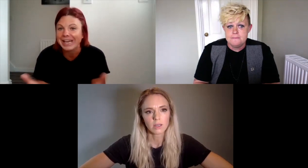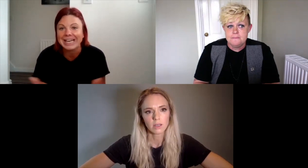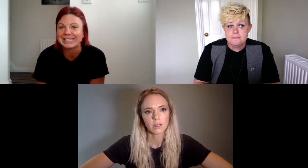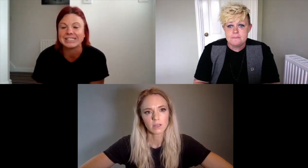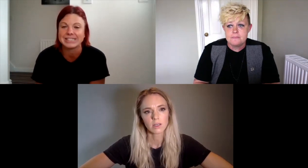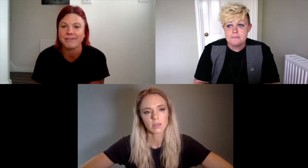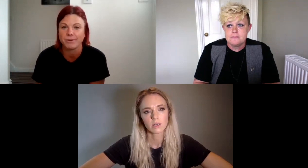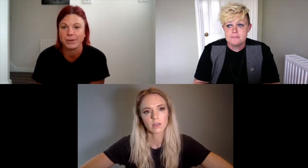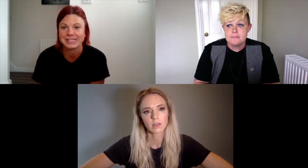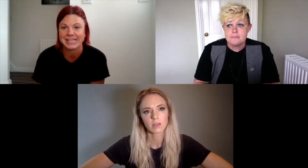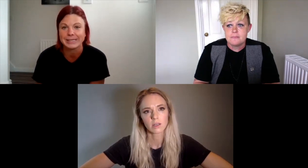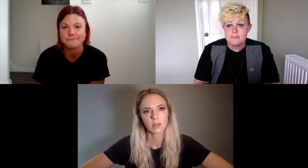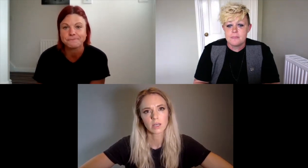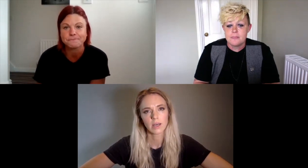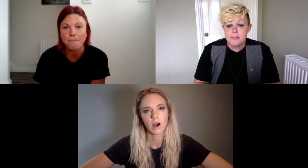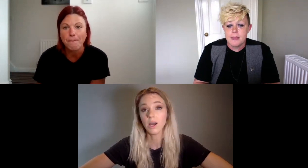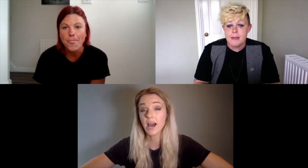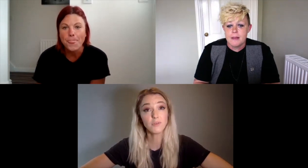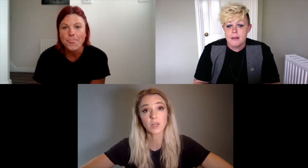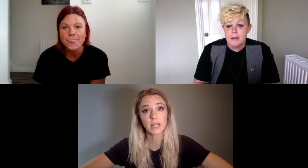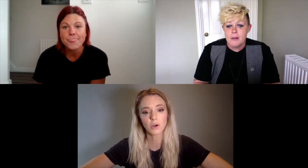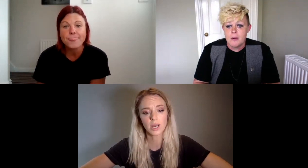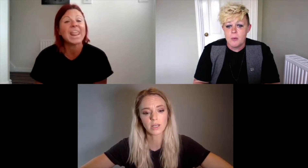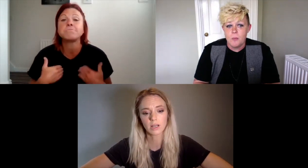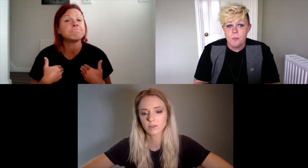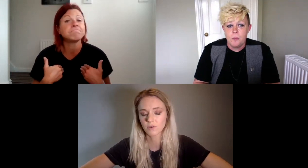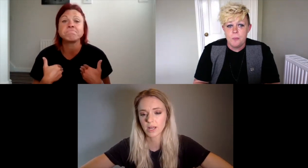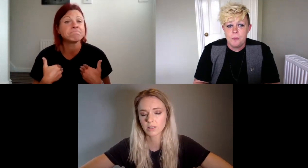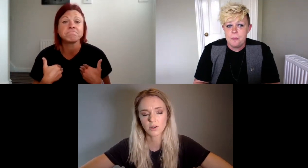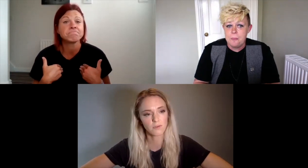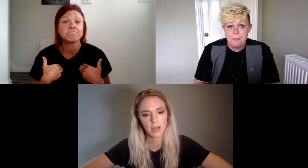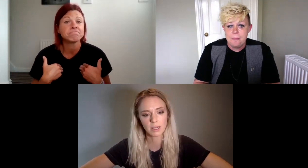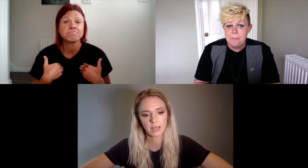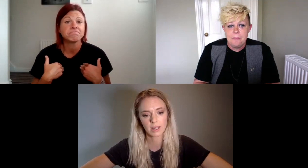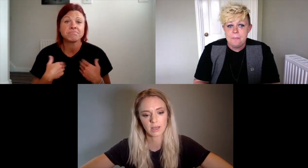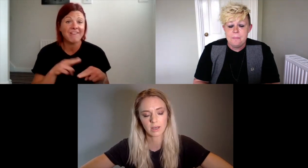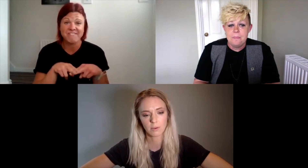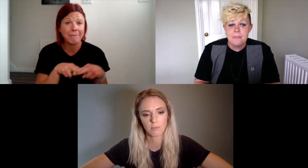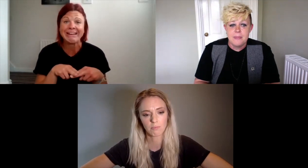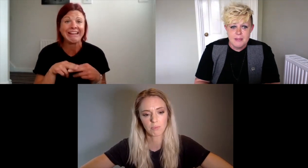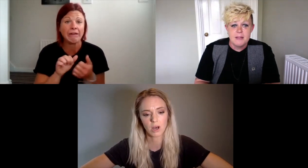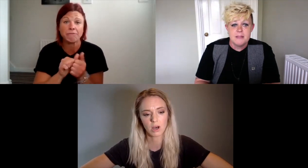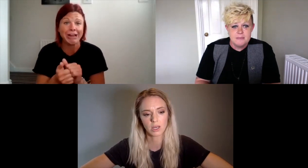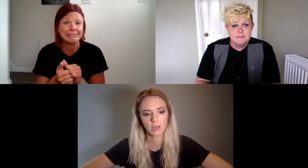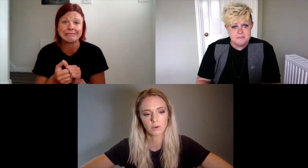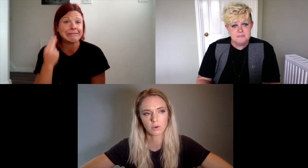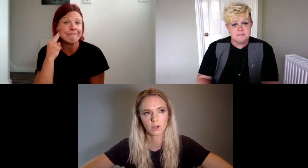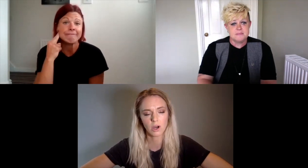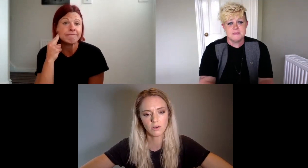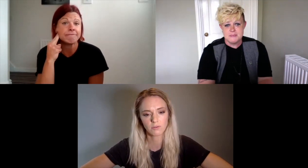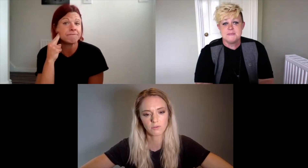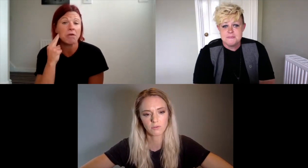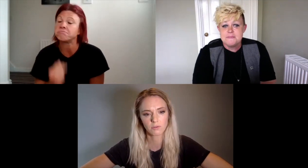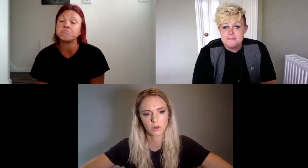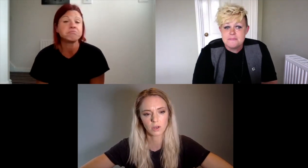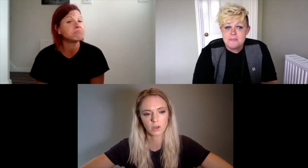have you got any links into the deaf community? I haven't really got any close friends, no family, but I kind